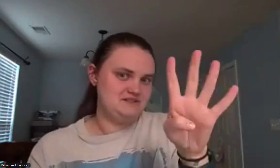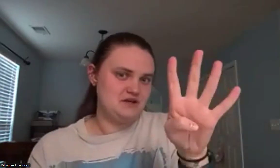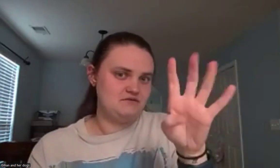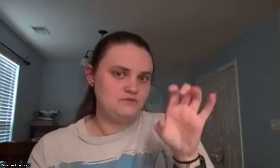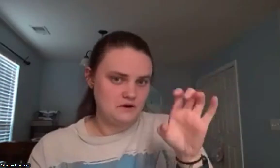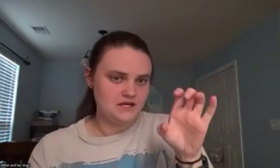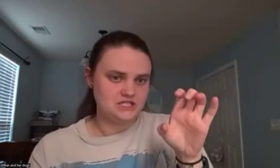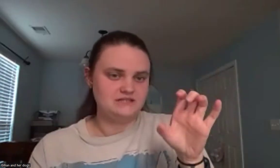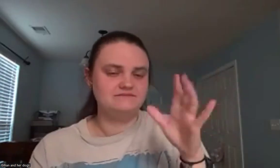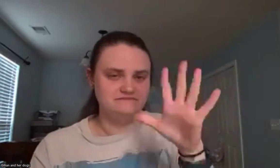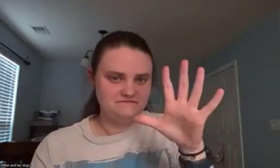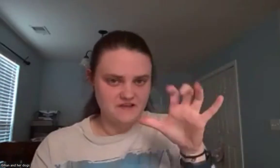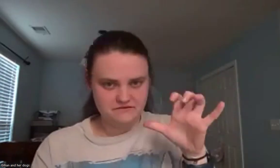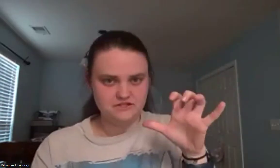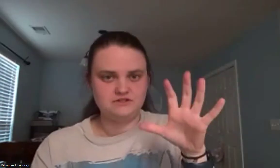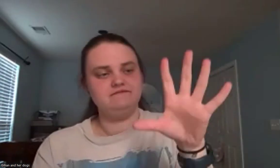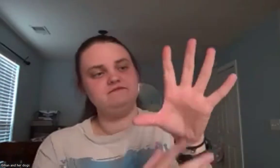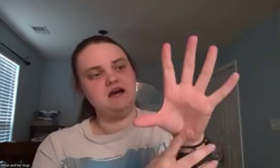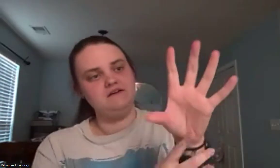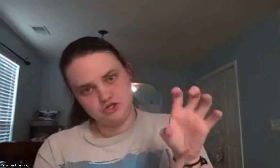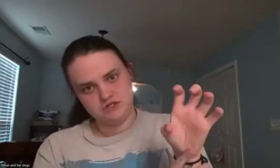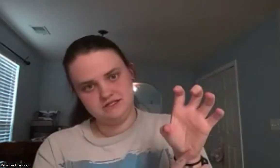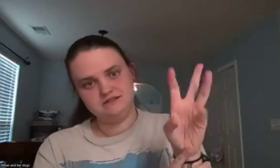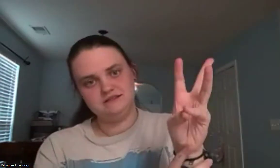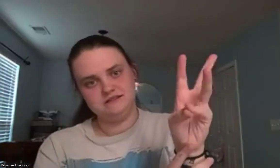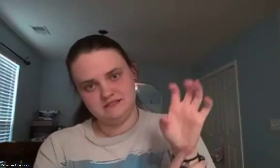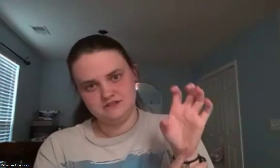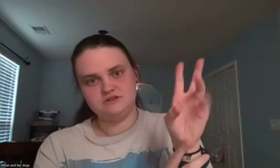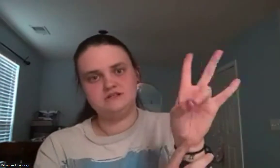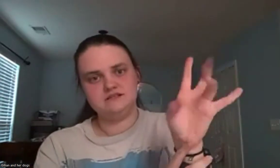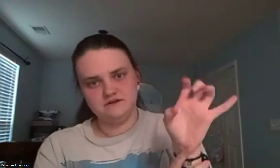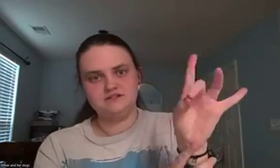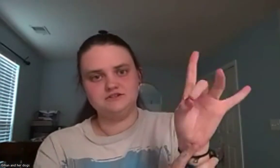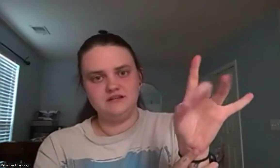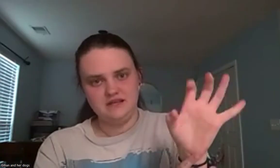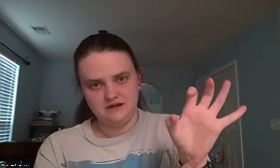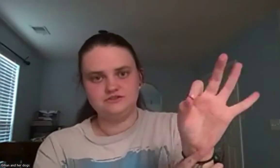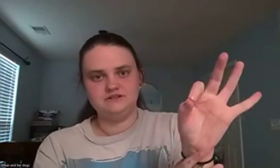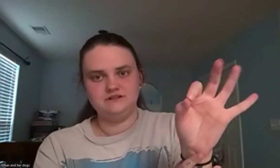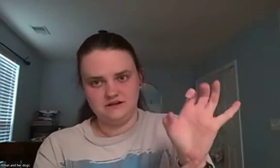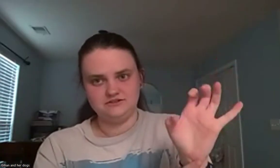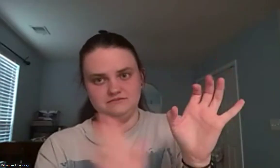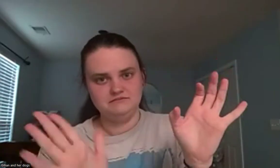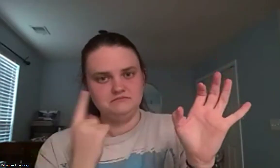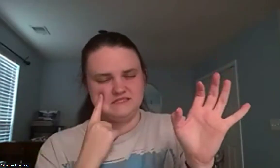So 400, 500, 500, 600, 700, 800, 900. Make